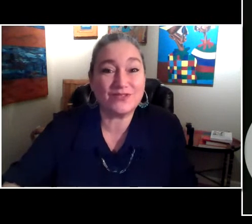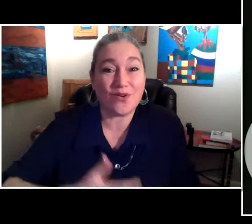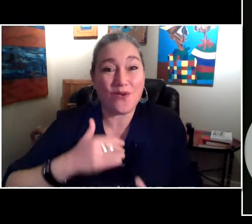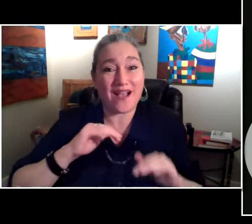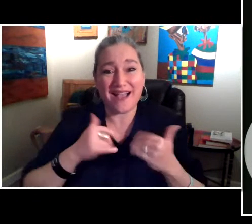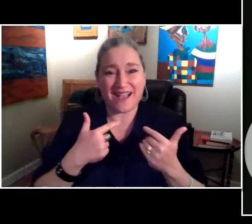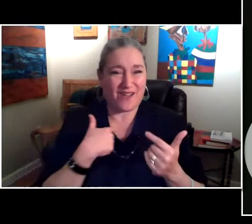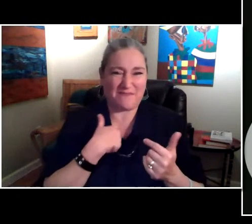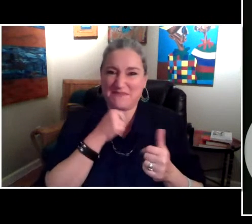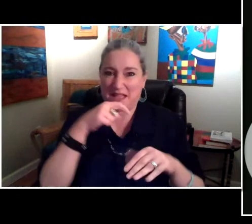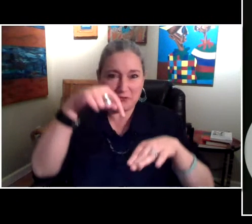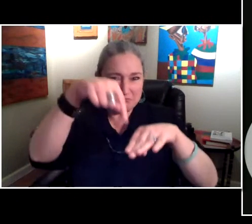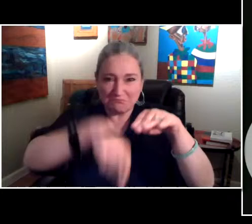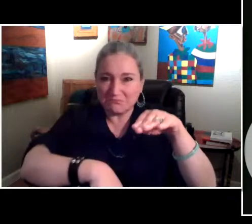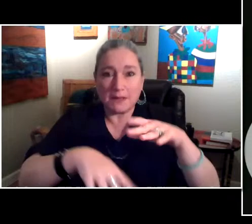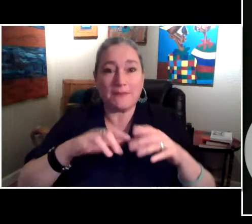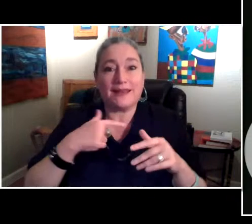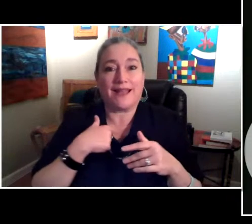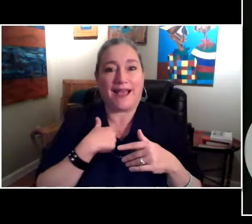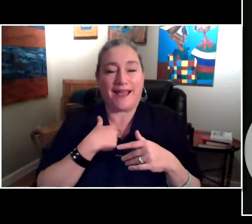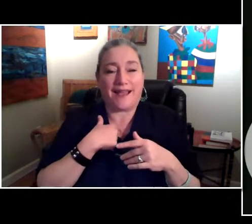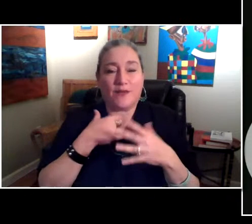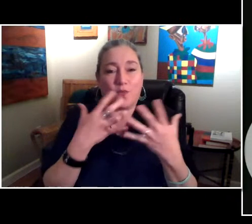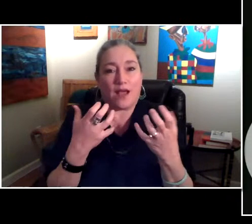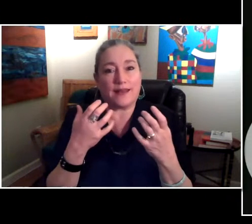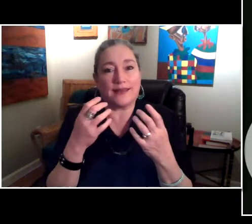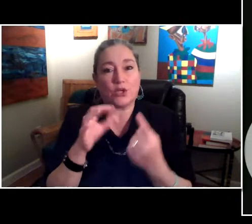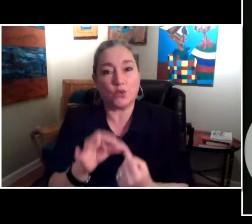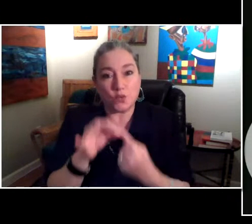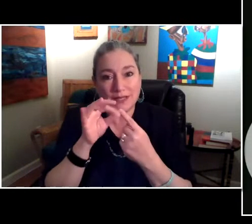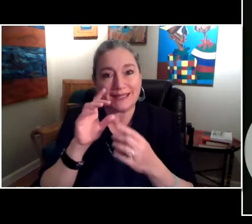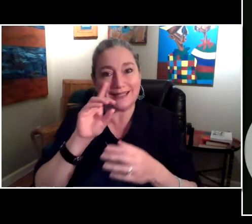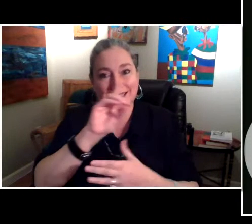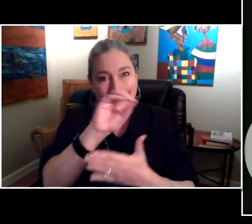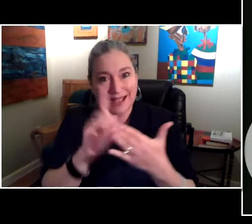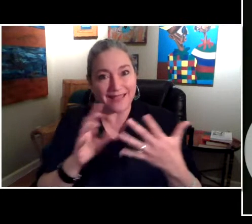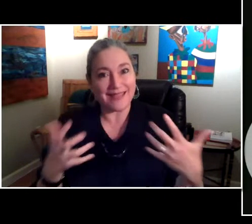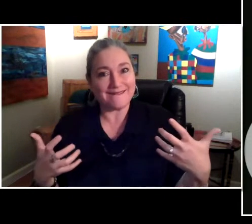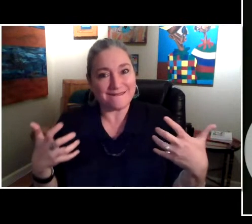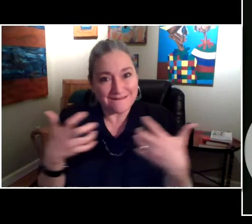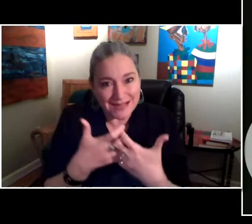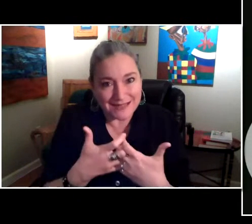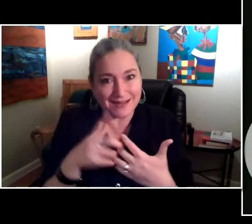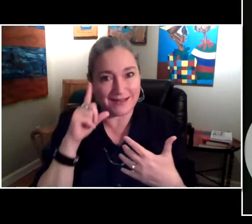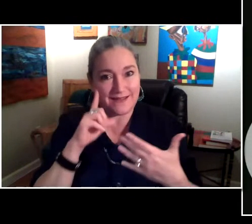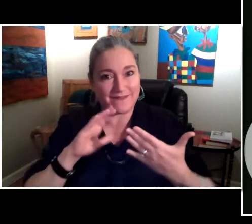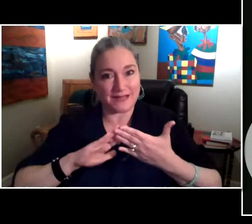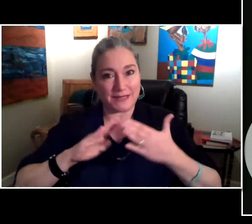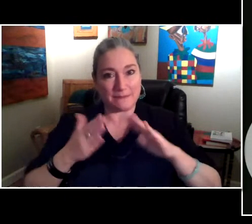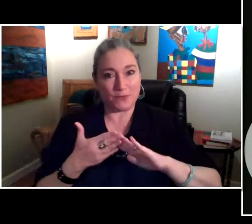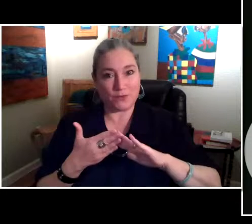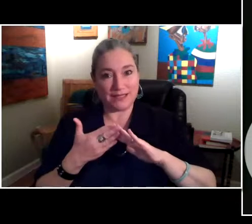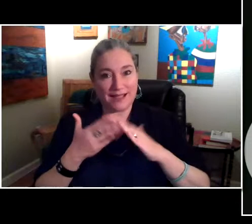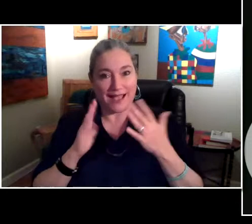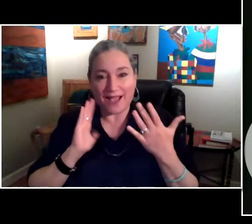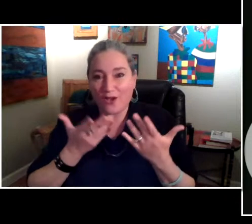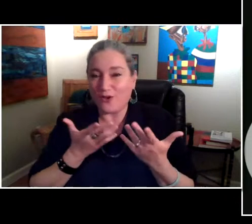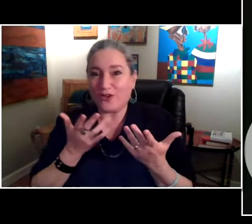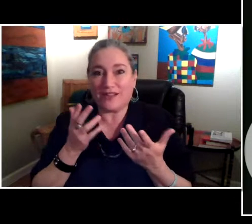proactively excluded. Next slide. I won't go into this portion of the research